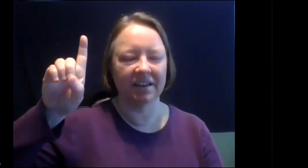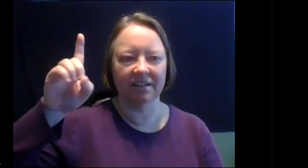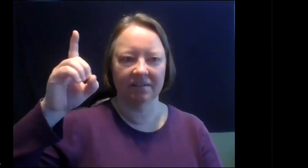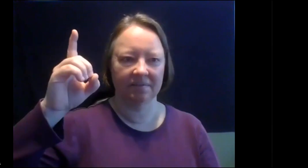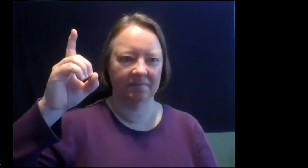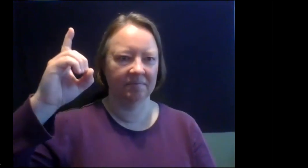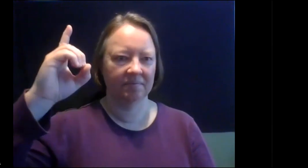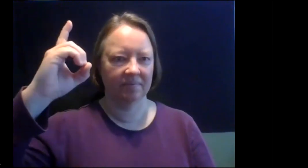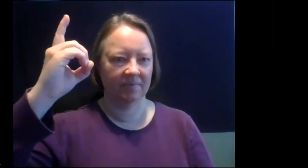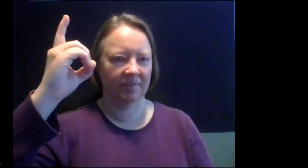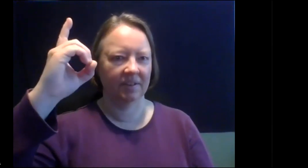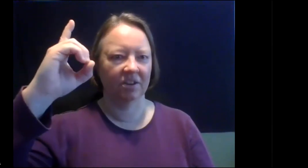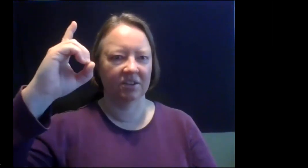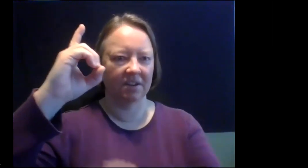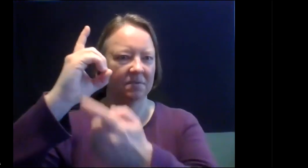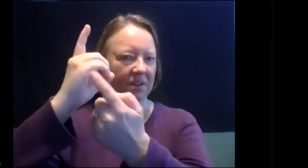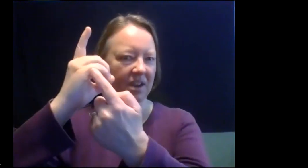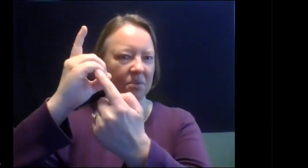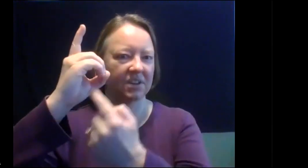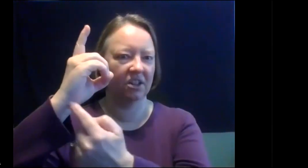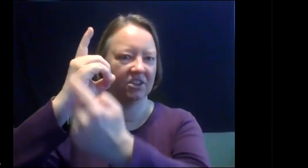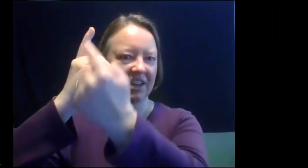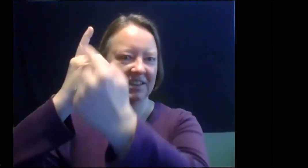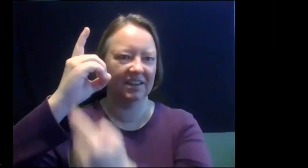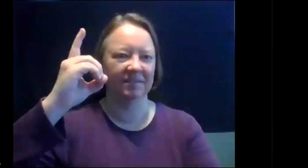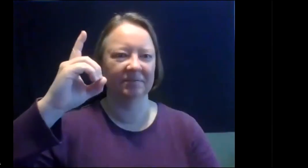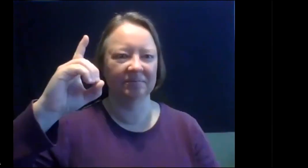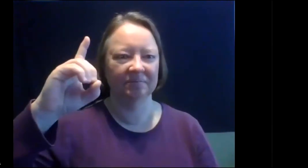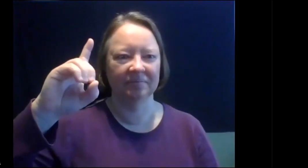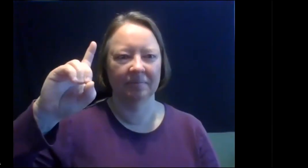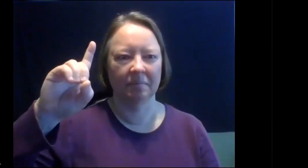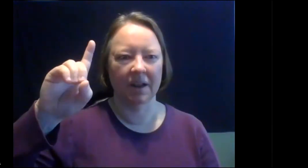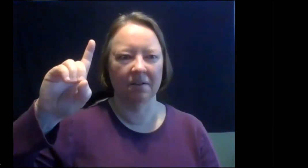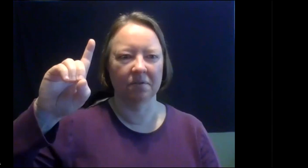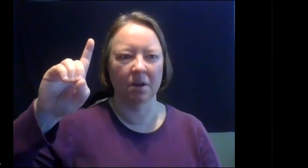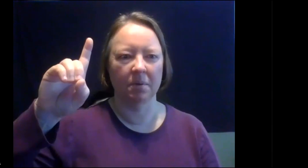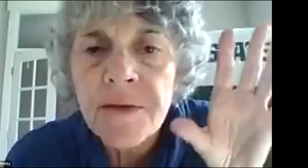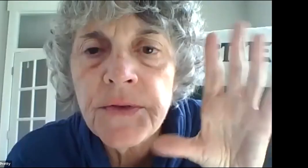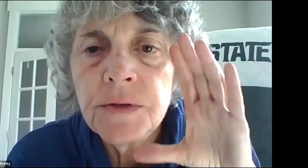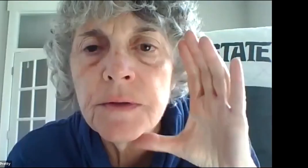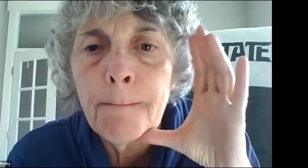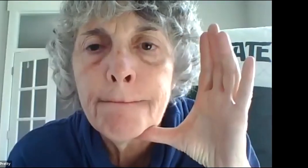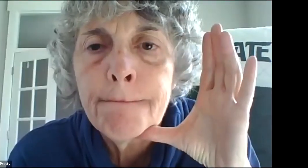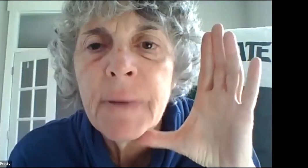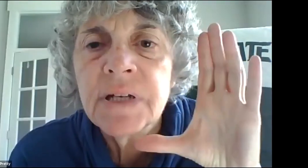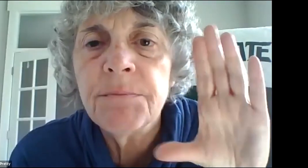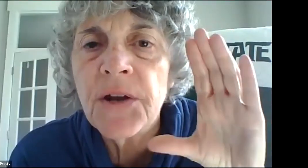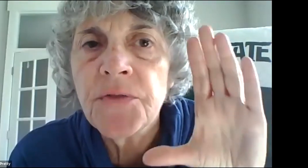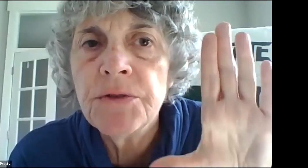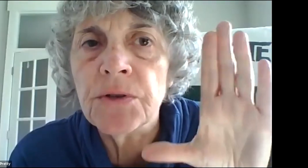D. You know, see, it almost kind of looks like a D, but I have. Does it matter if you use your